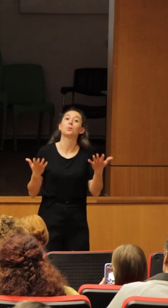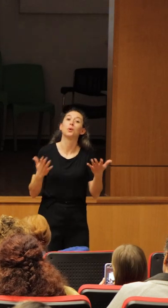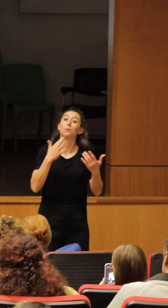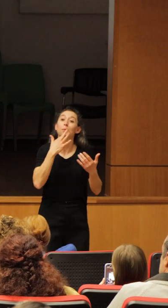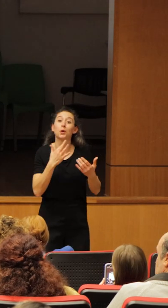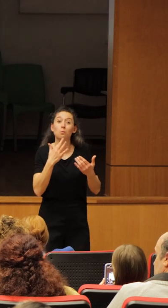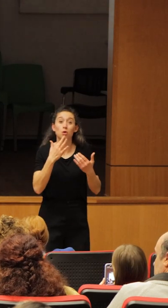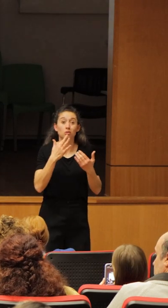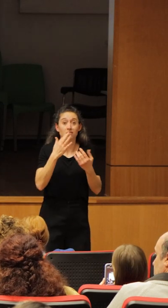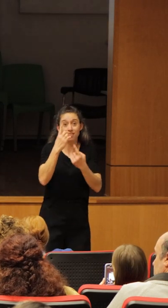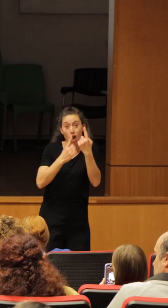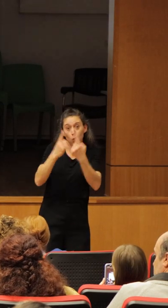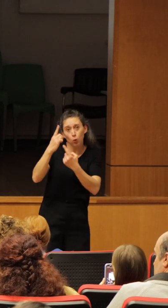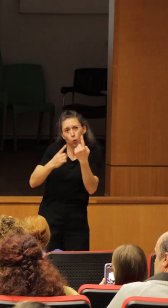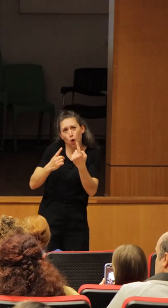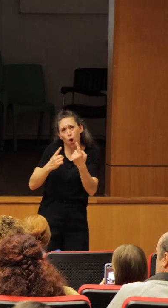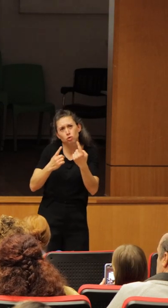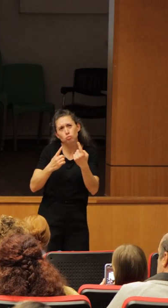alguno